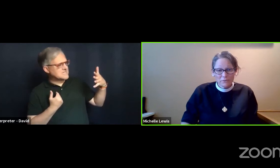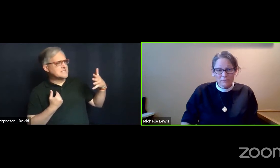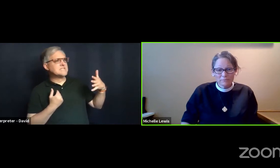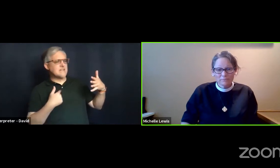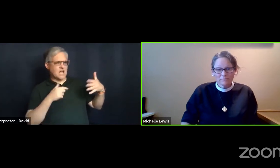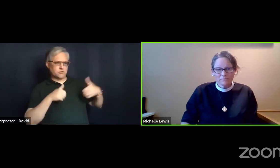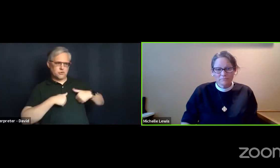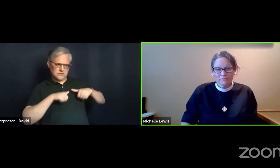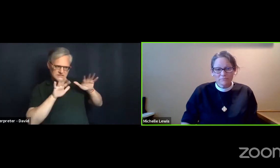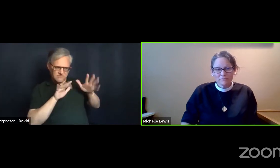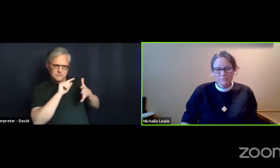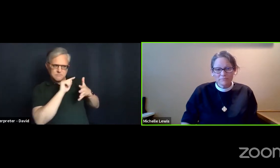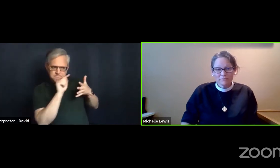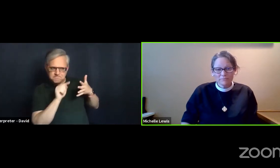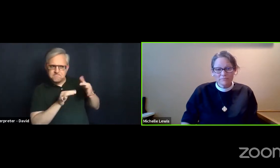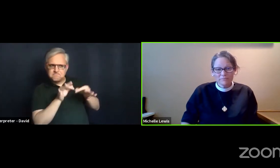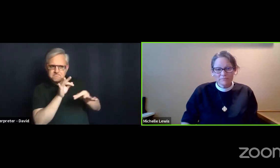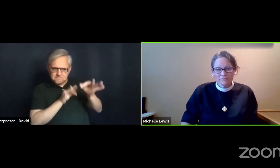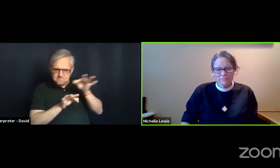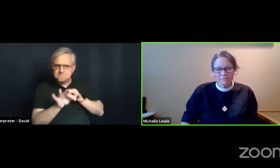too.